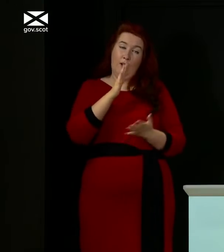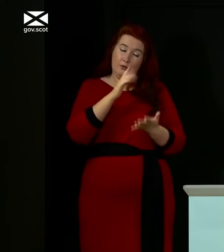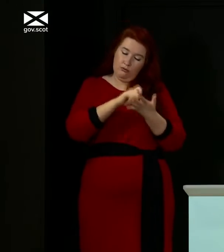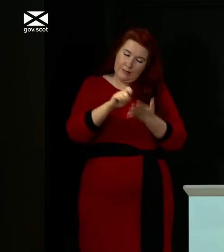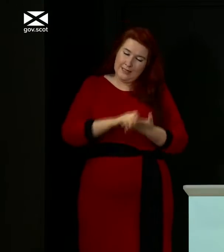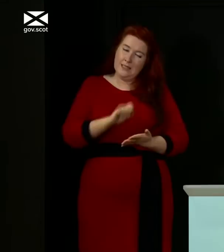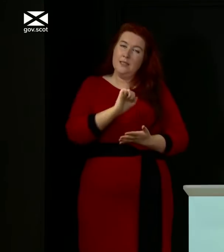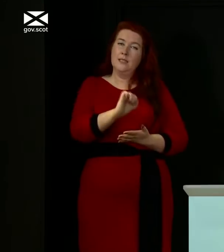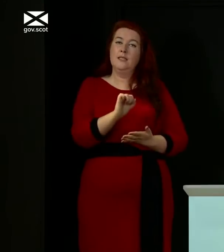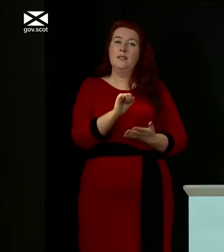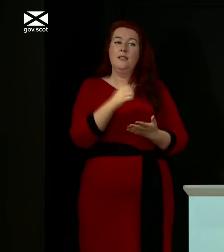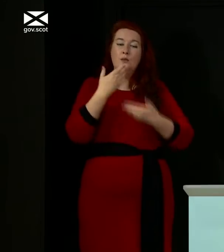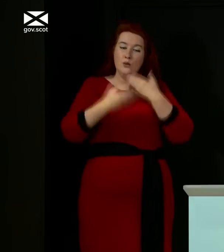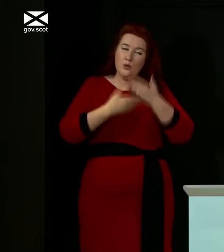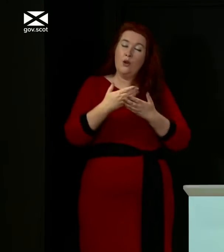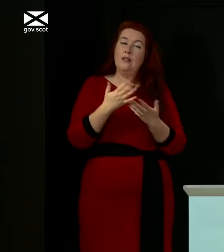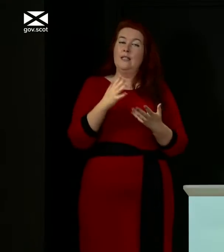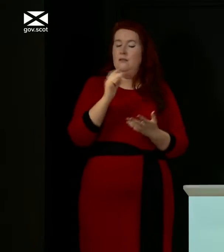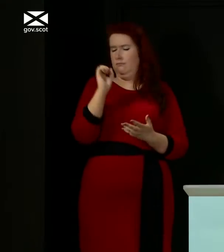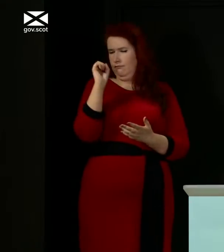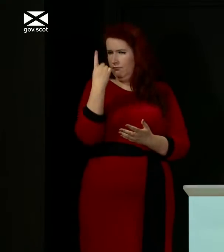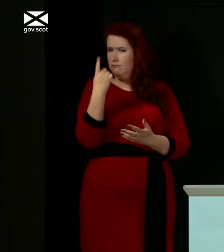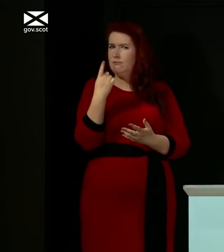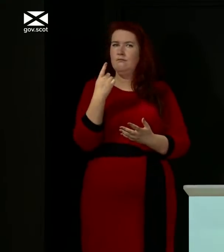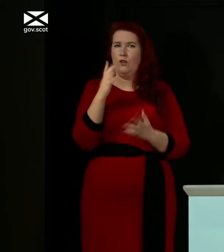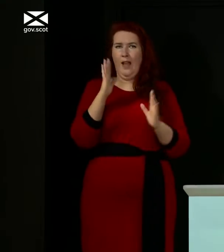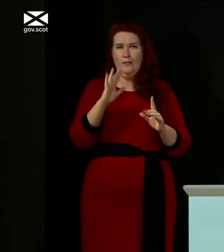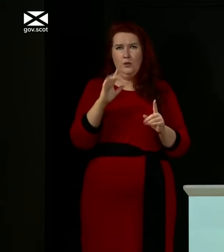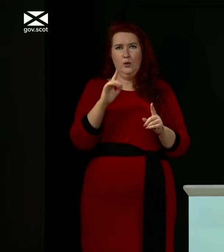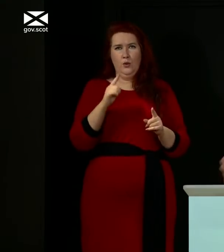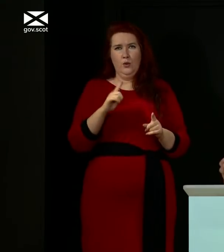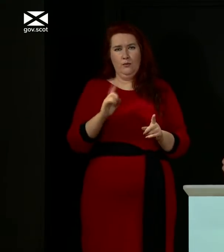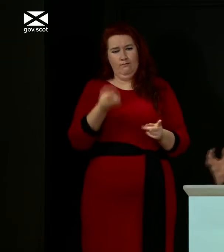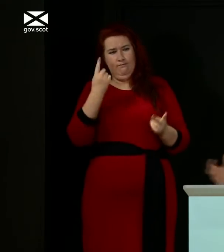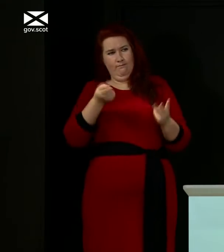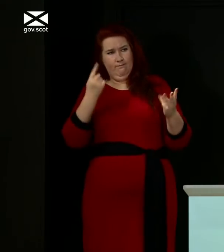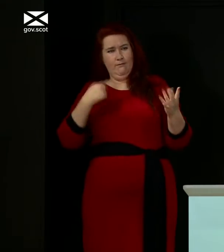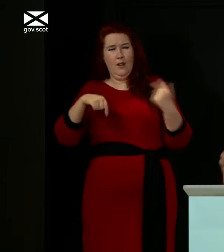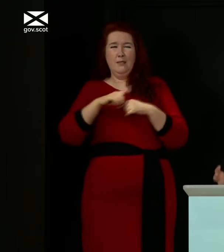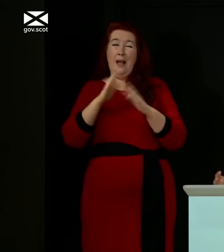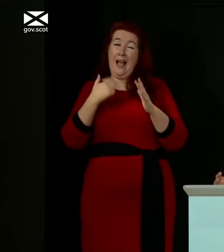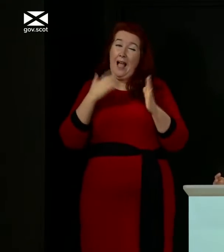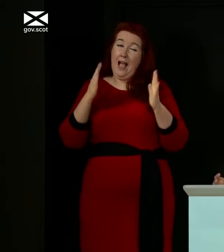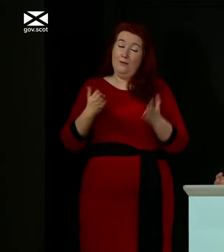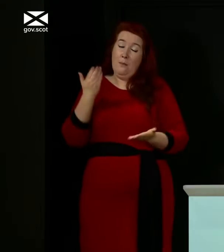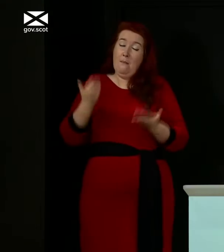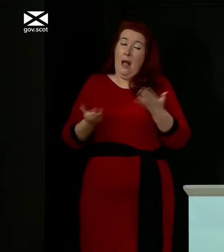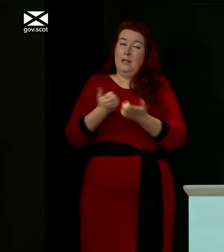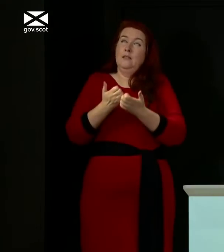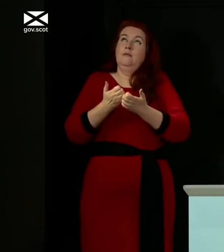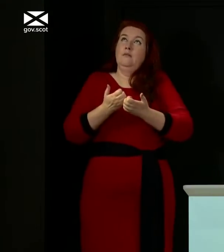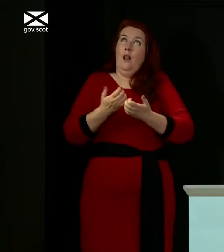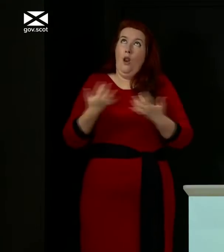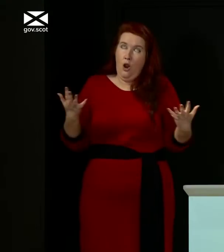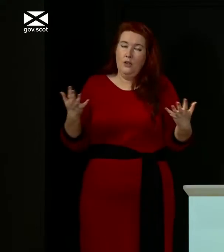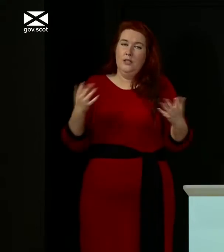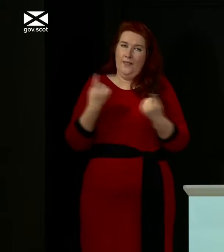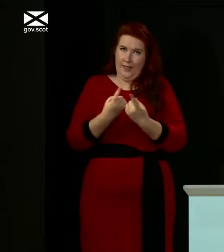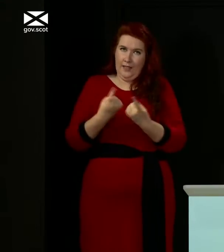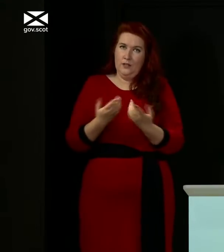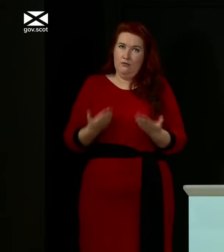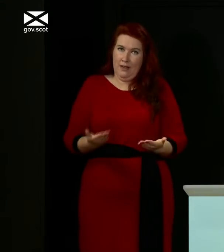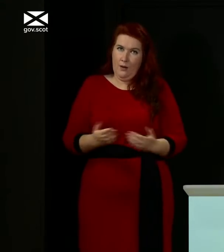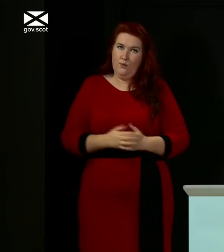and rightly and properly and importantly hold us to account on these things, I've got to balance a whole host of things right now. And